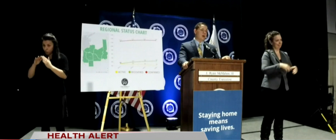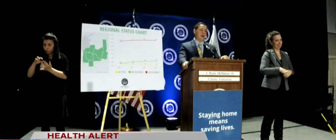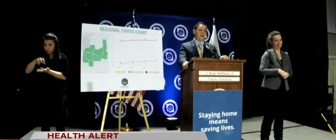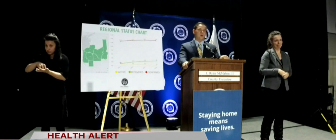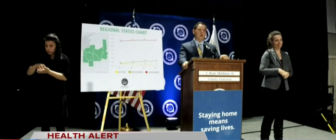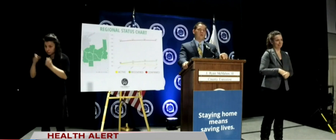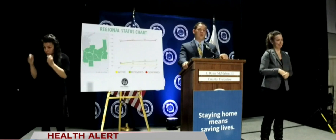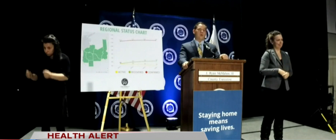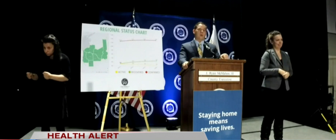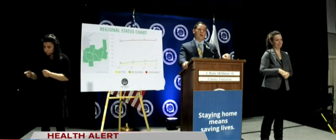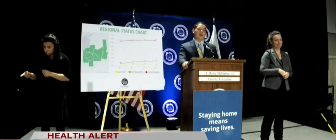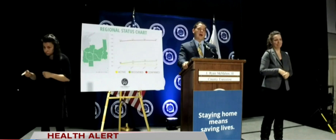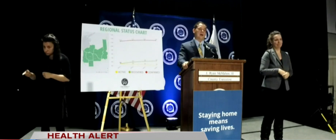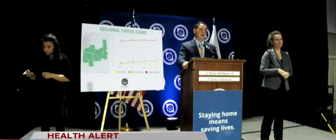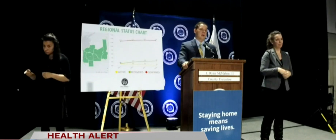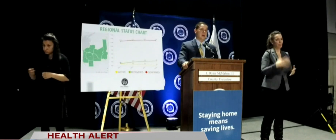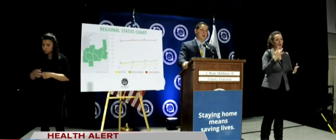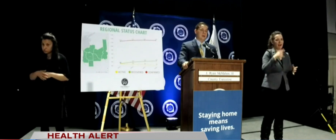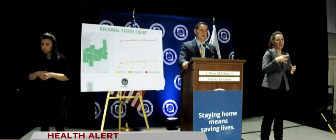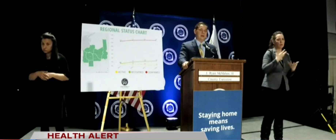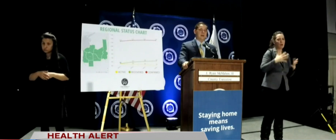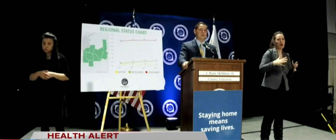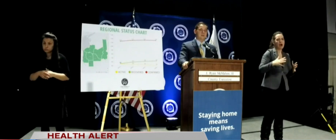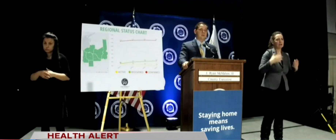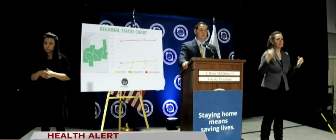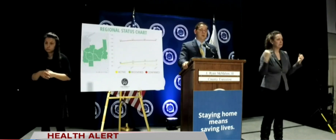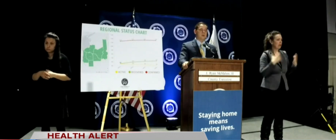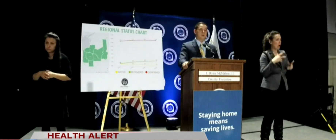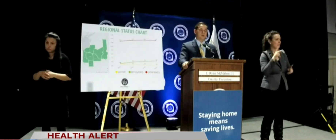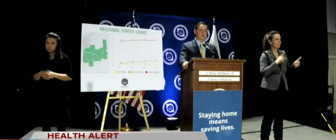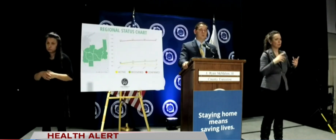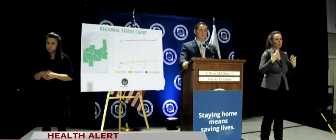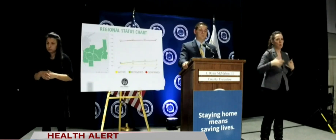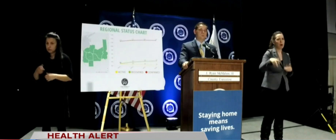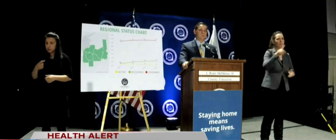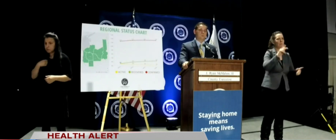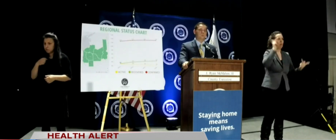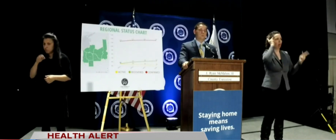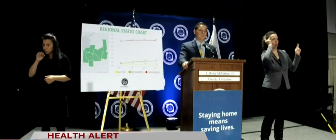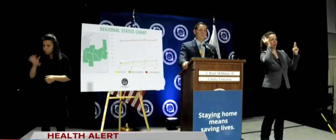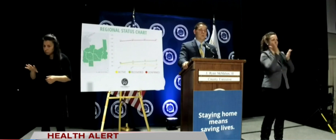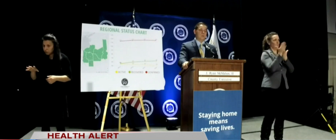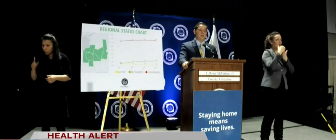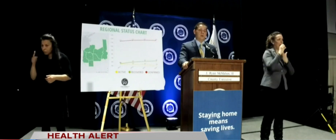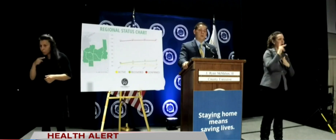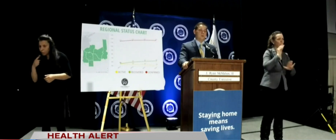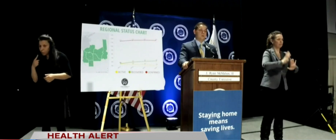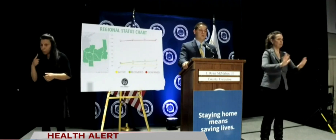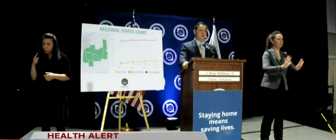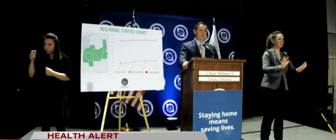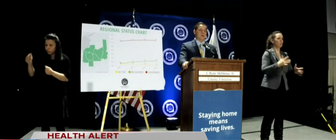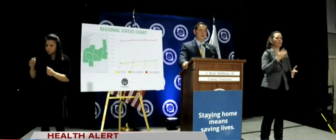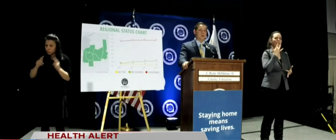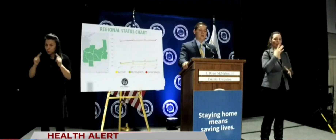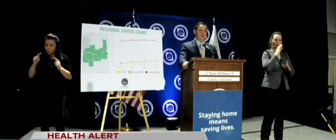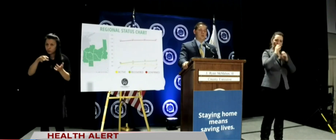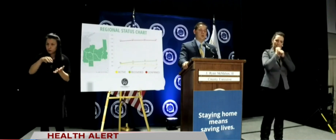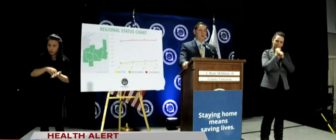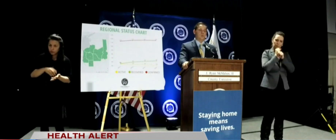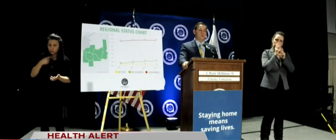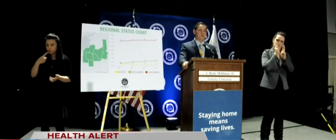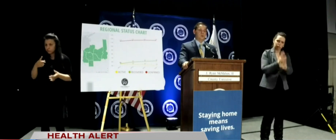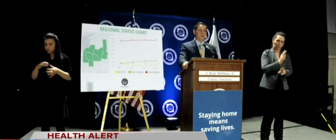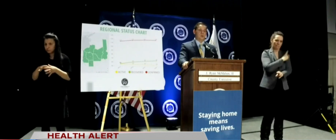who might have COVID, who might not, and that gets to be a HIPAA issue. But look, there's